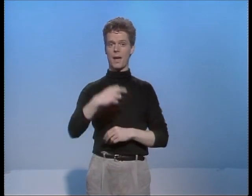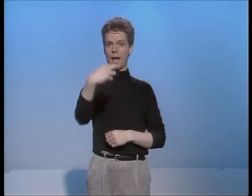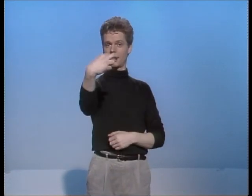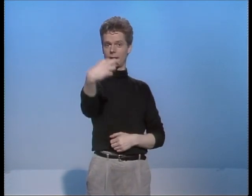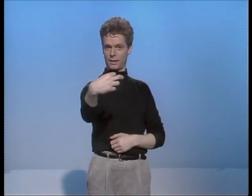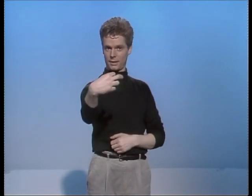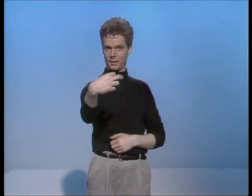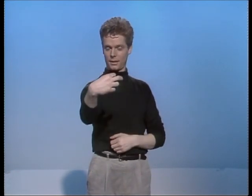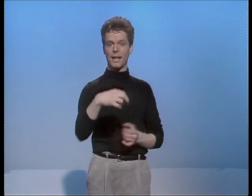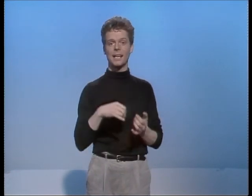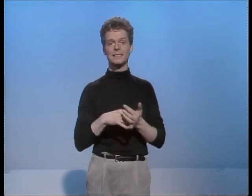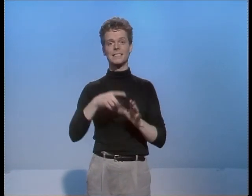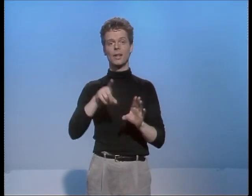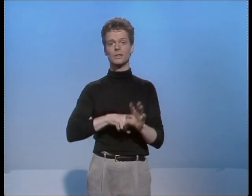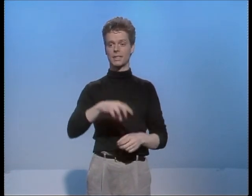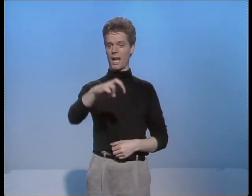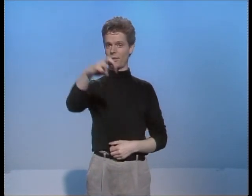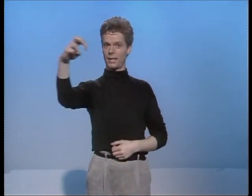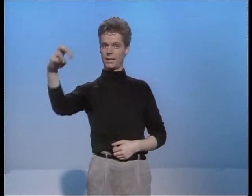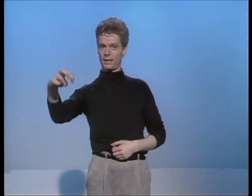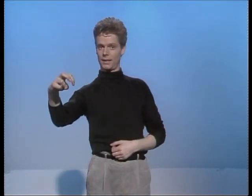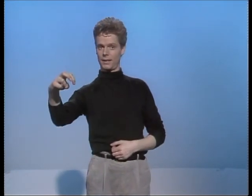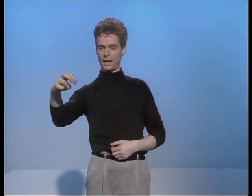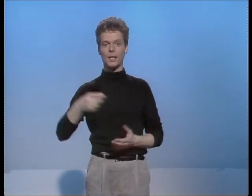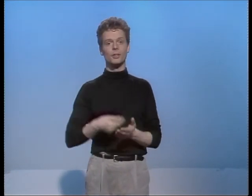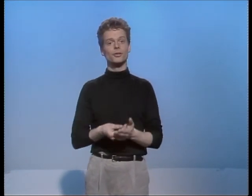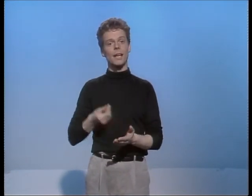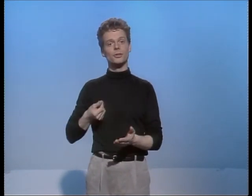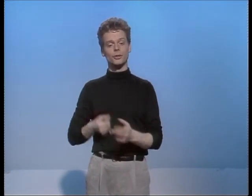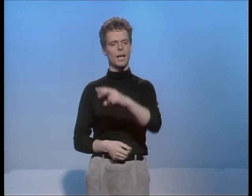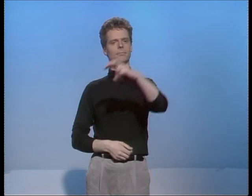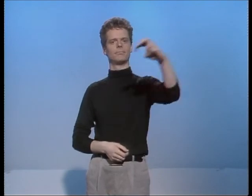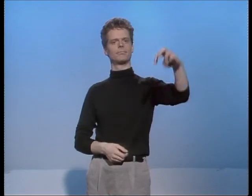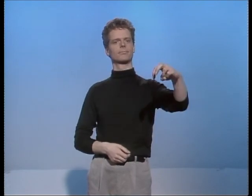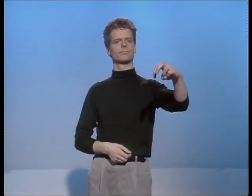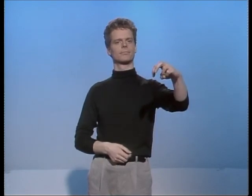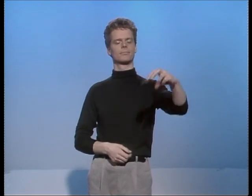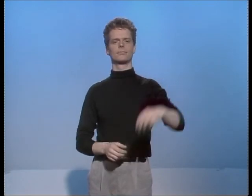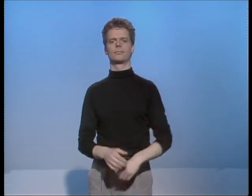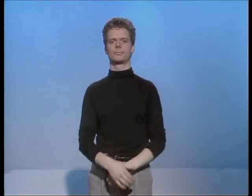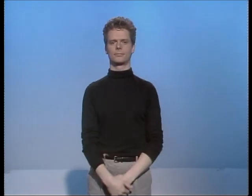facing the chairman, the secretary was sitting to my right, and the treasurer was on my left.